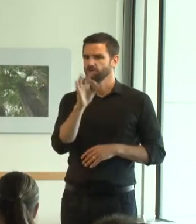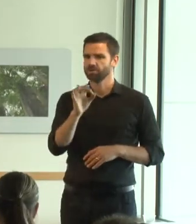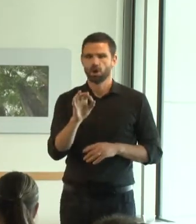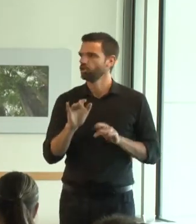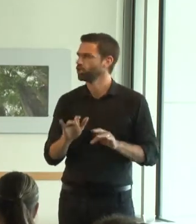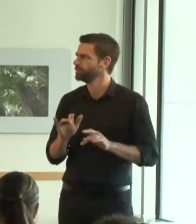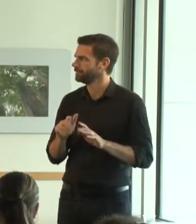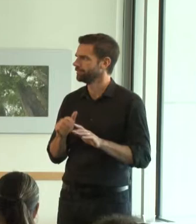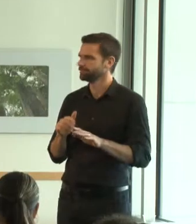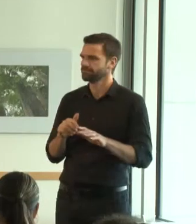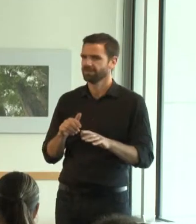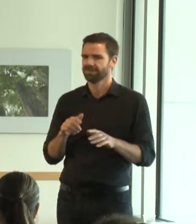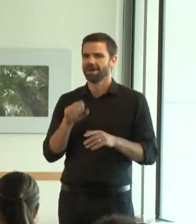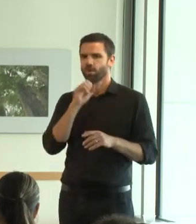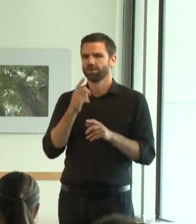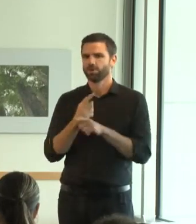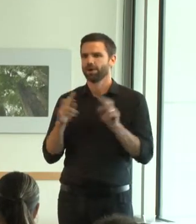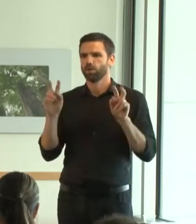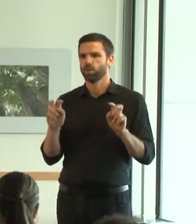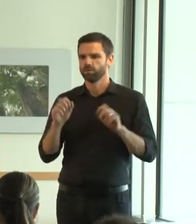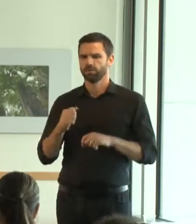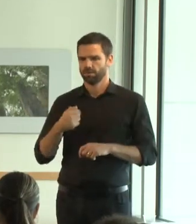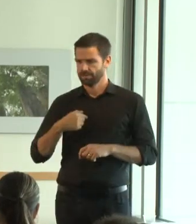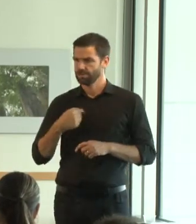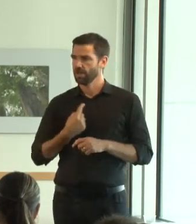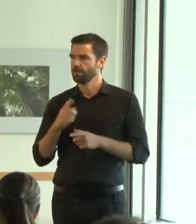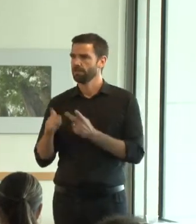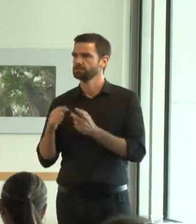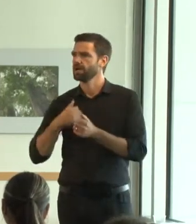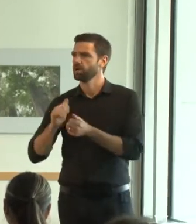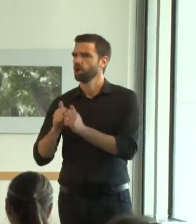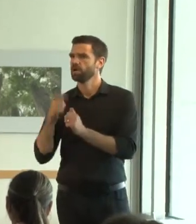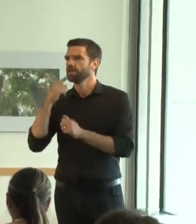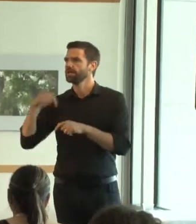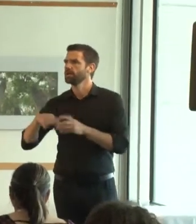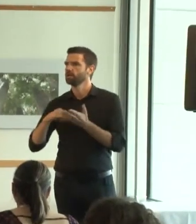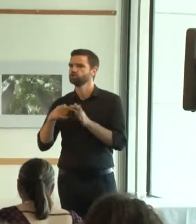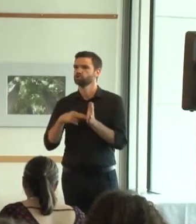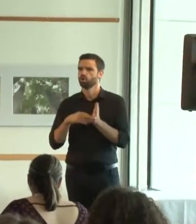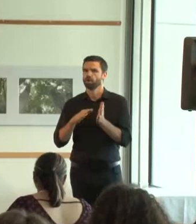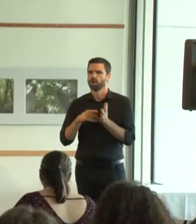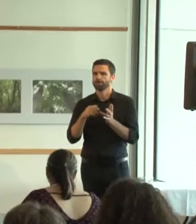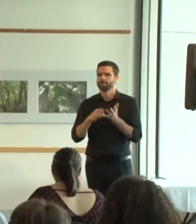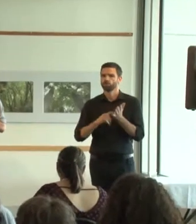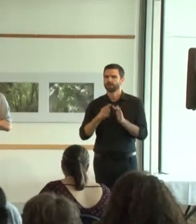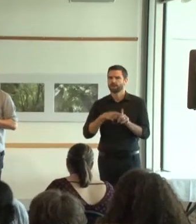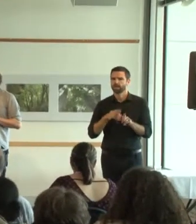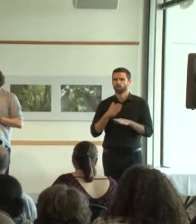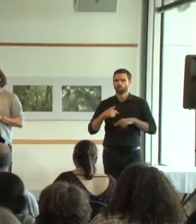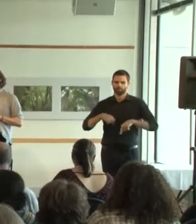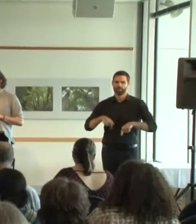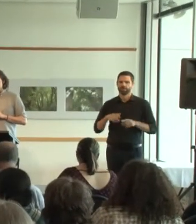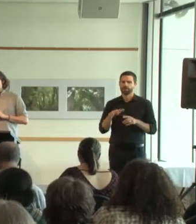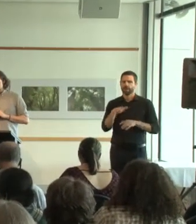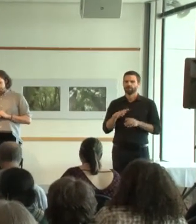actually going to refer to a quote that myself and a colleague, I think he's in the room actually, Sean Mosley, works with me here at the Archives